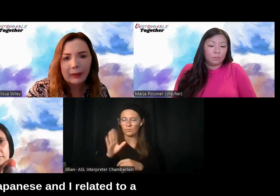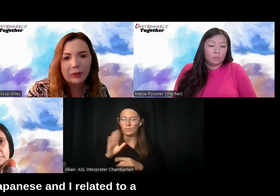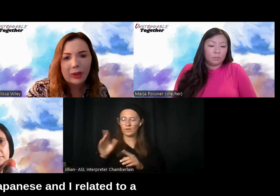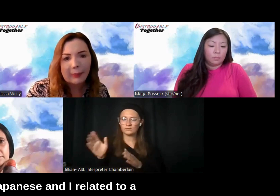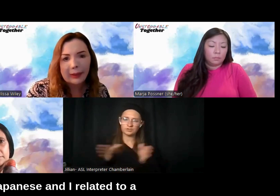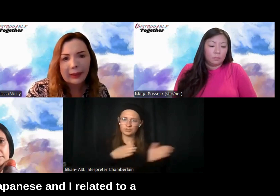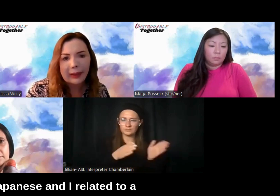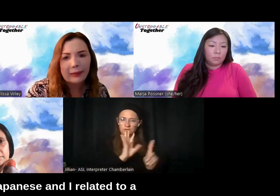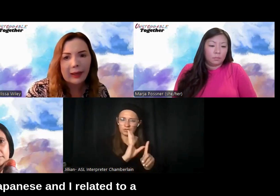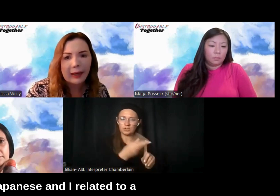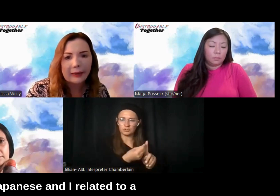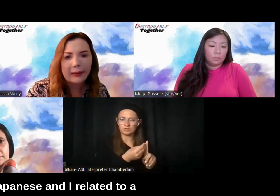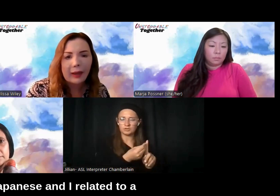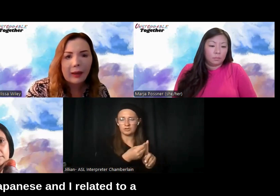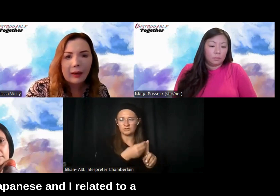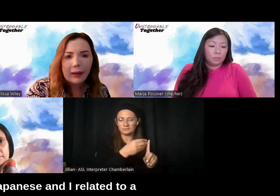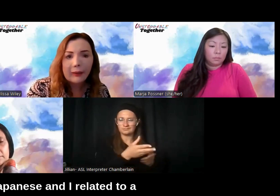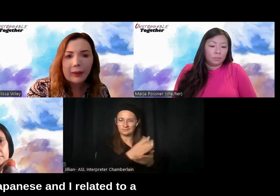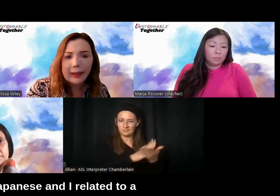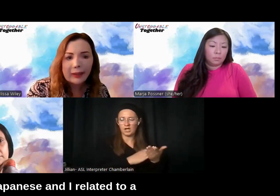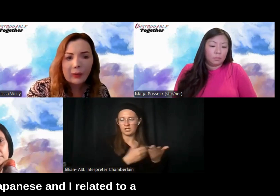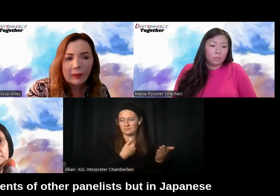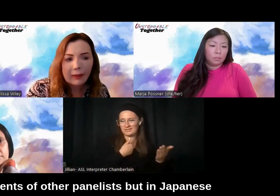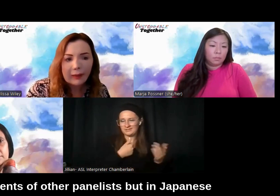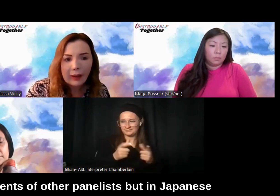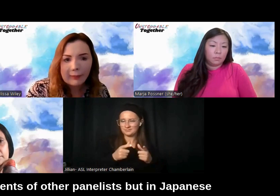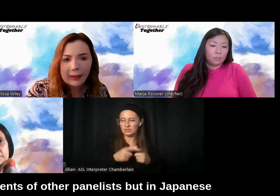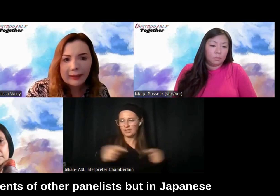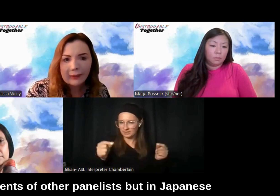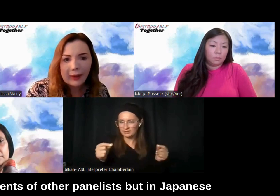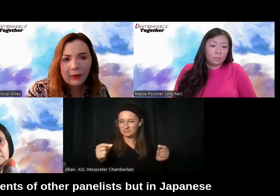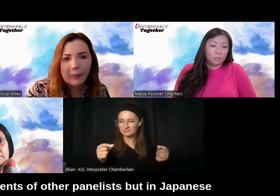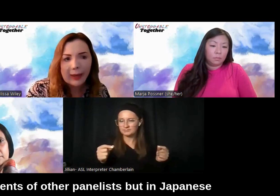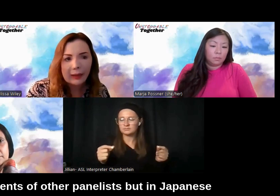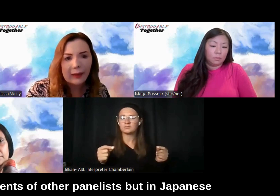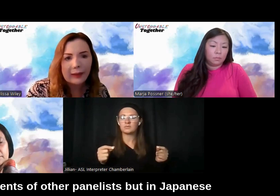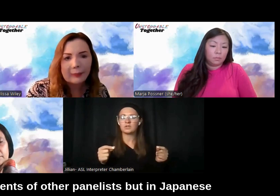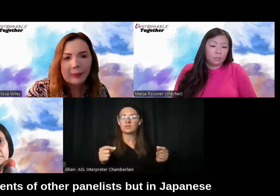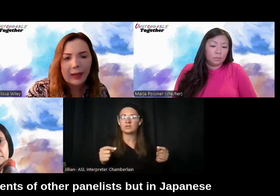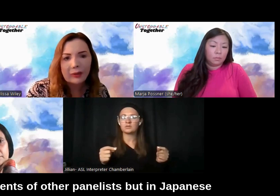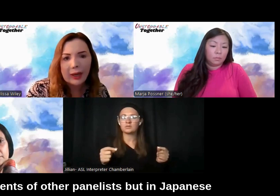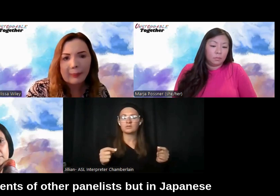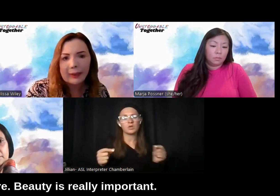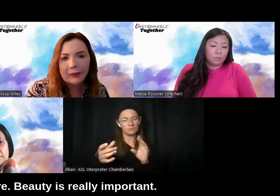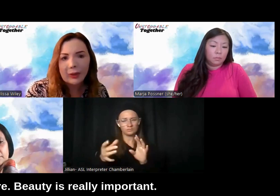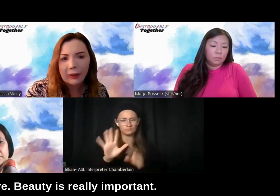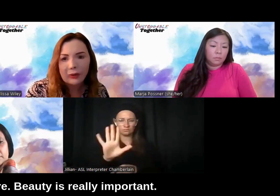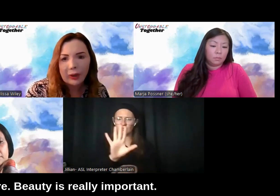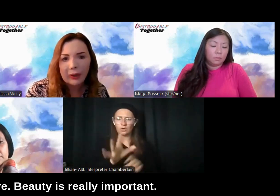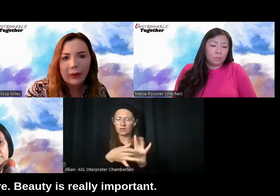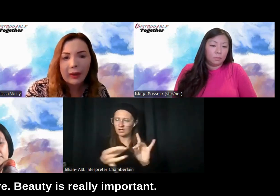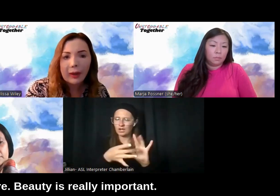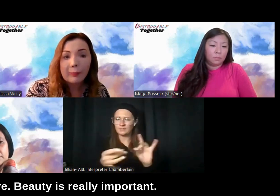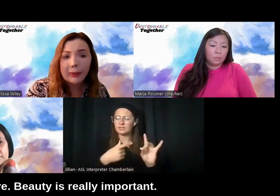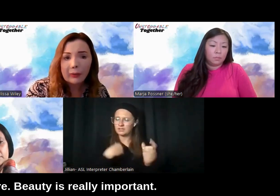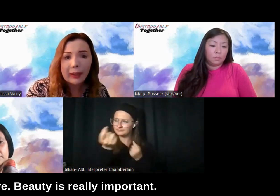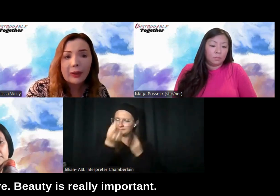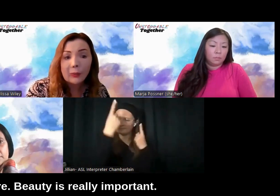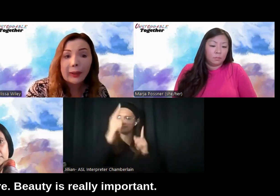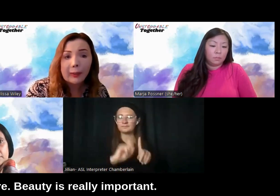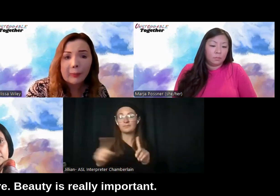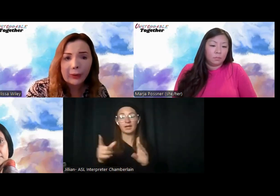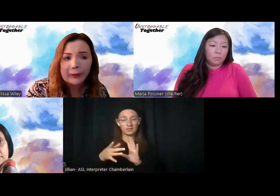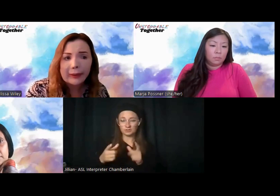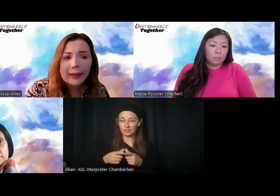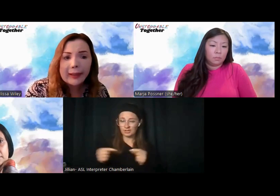of being Japanese. And I related to a lot of the comments of other panelists, but in Japanese culture, beauty